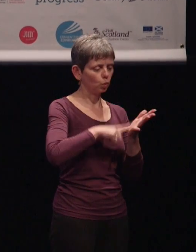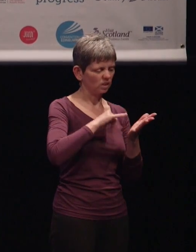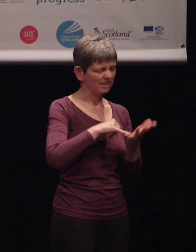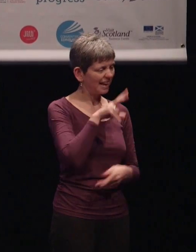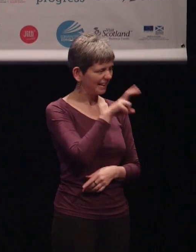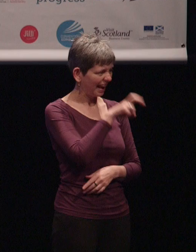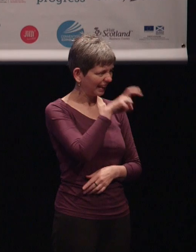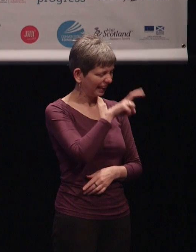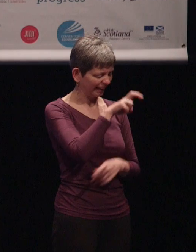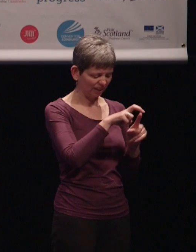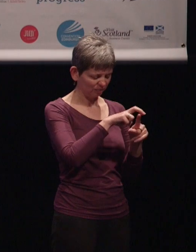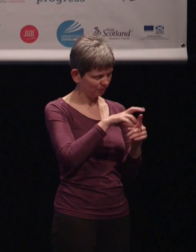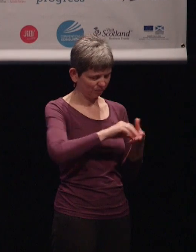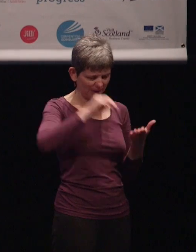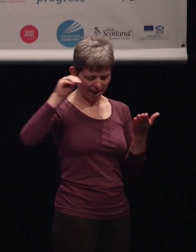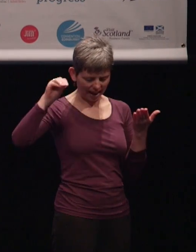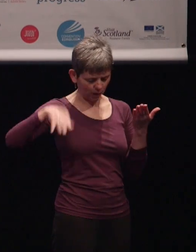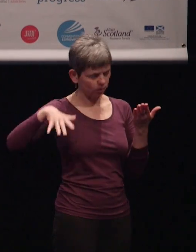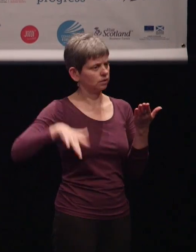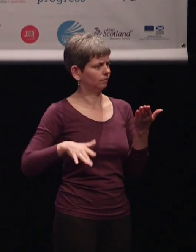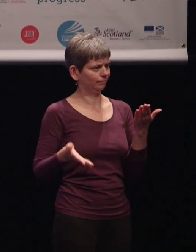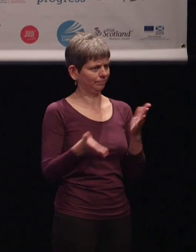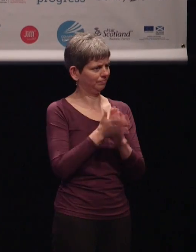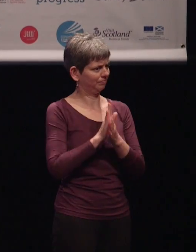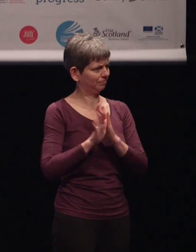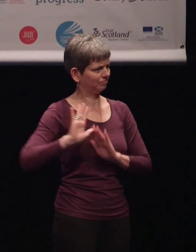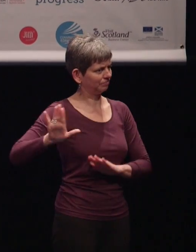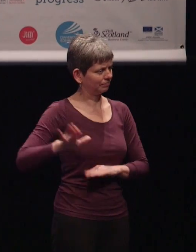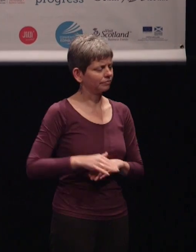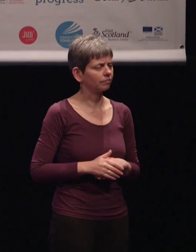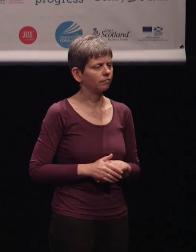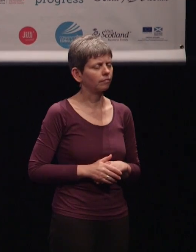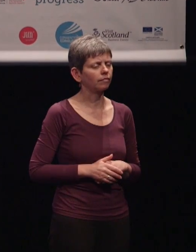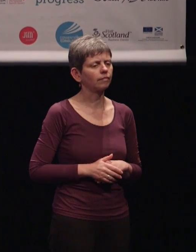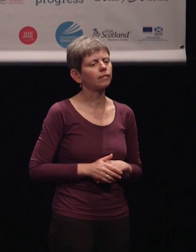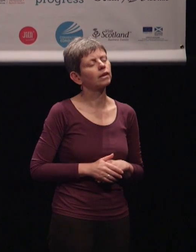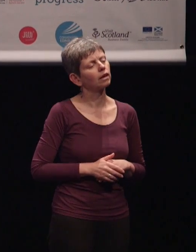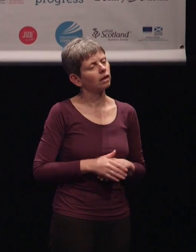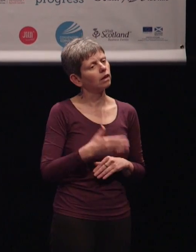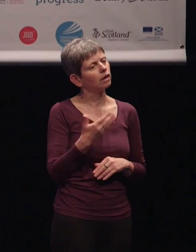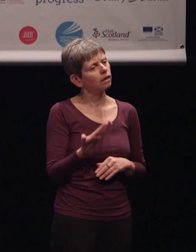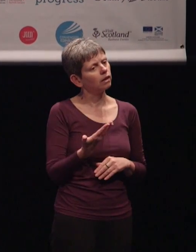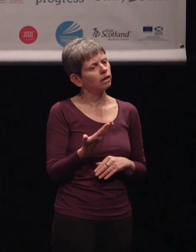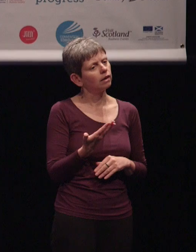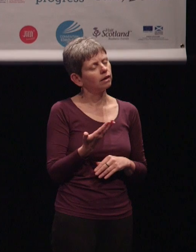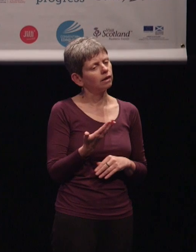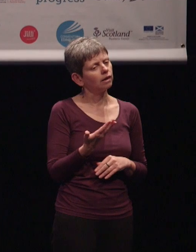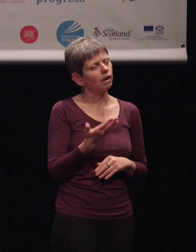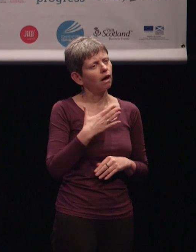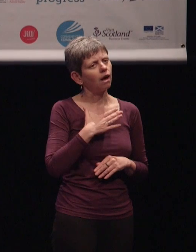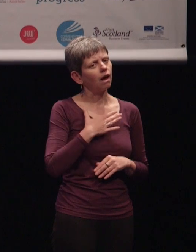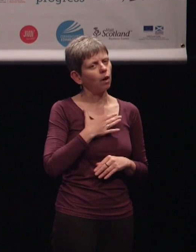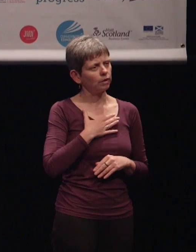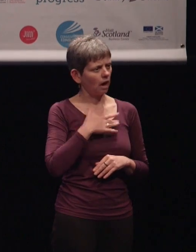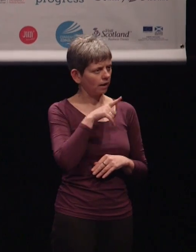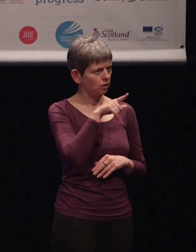that. As a matter of fact, when I talked about what we can afford, I would like to give you a picture